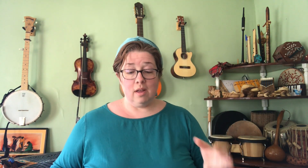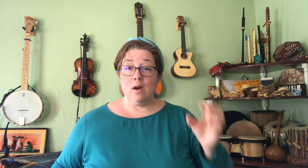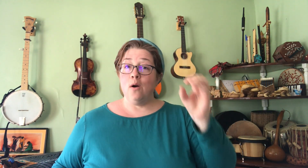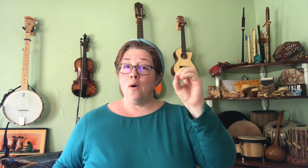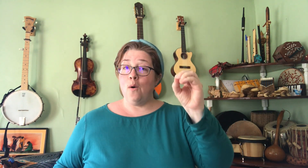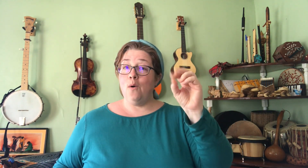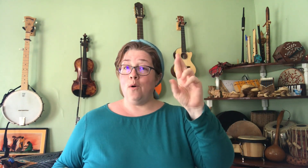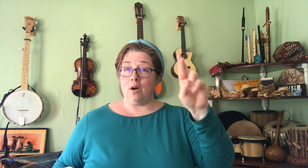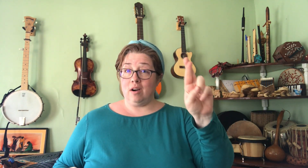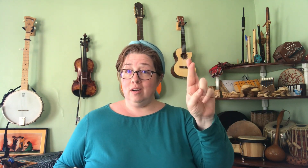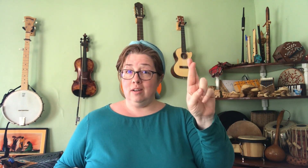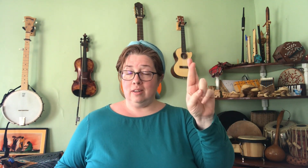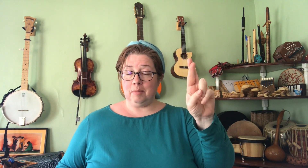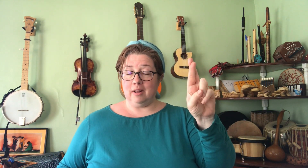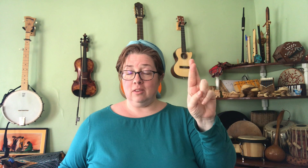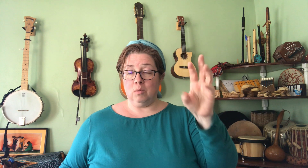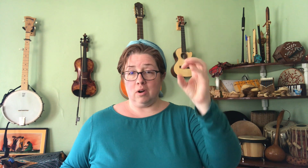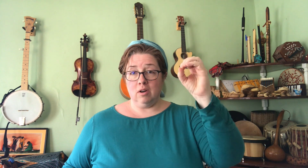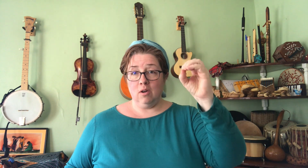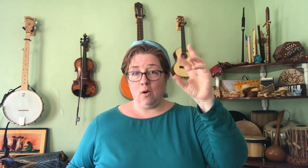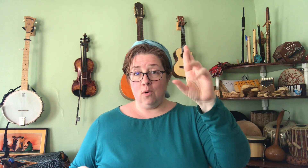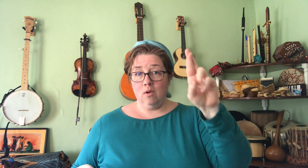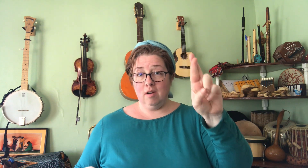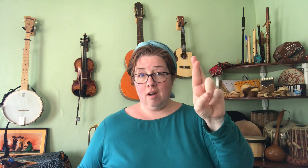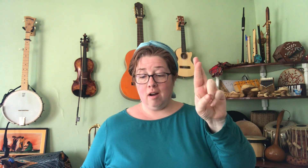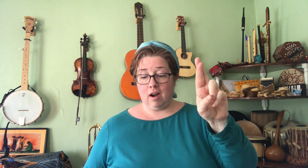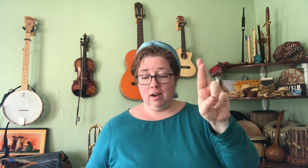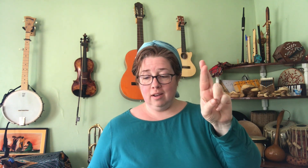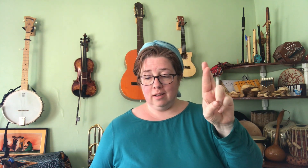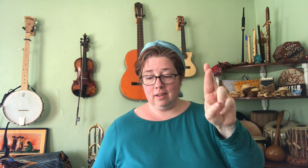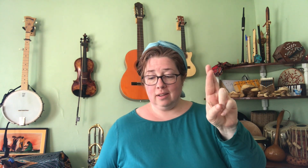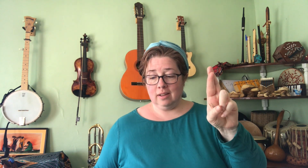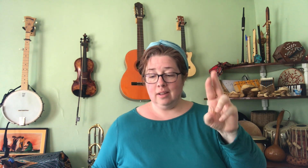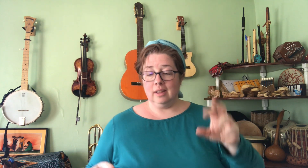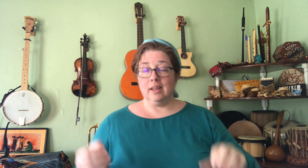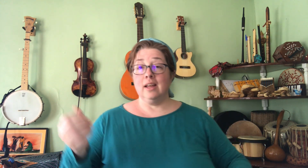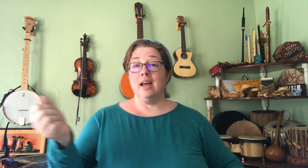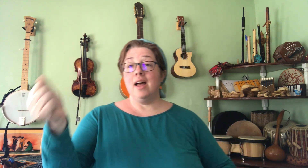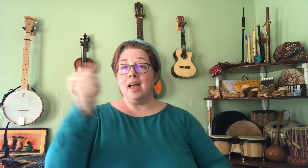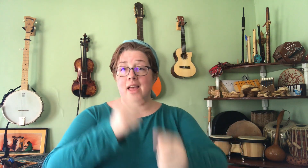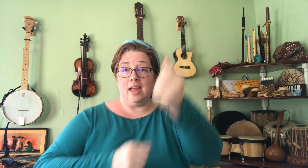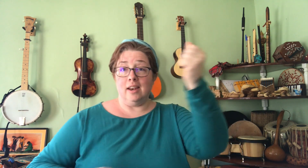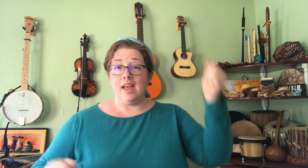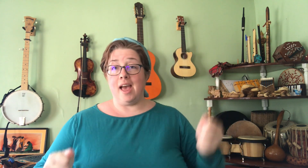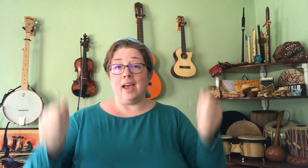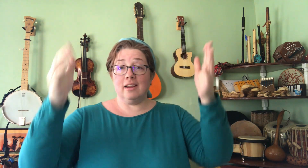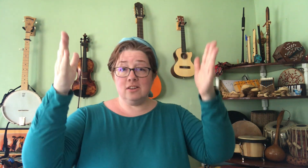or... Let me spell out the word O-R. An actor.